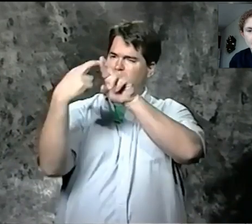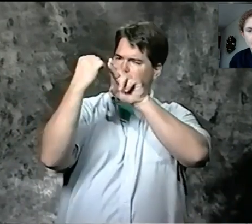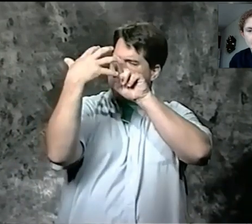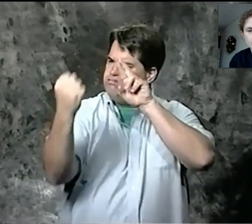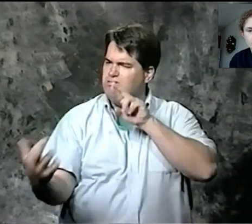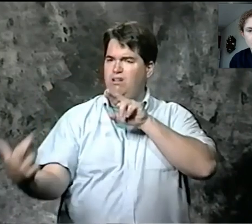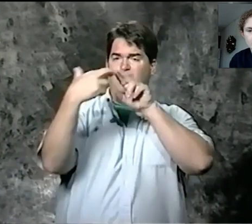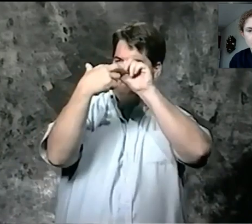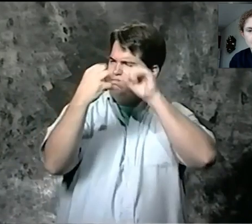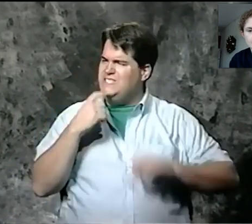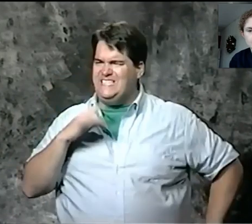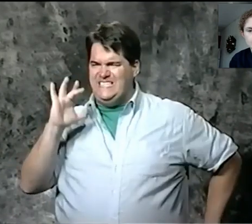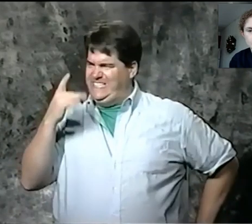rockets have we sent?